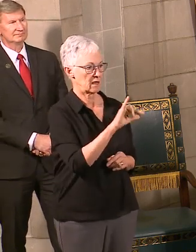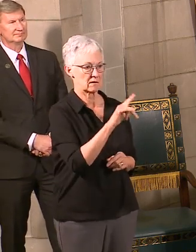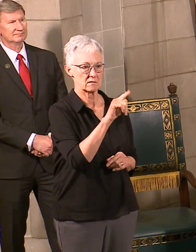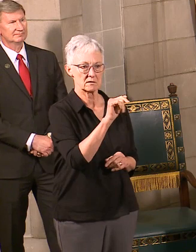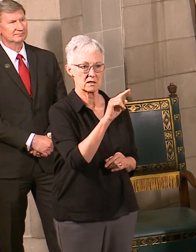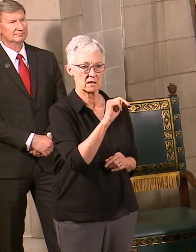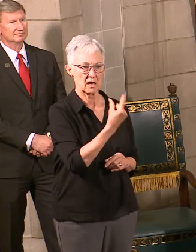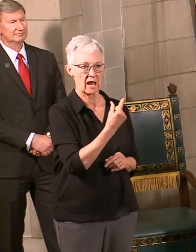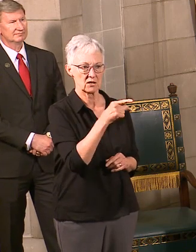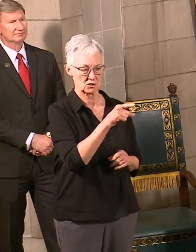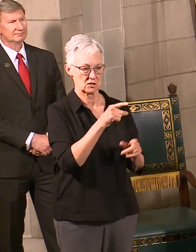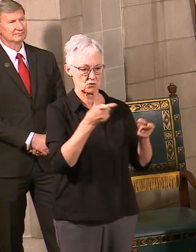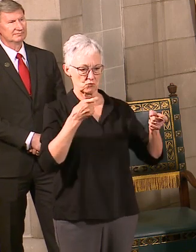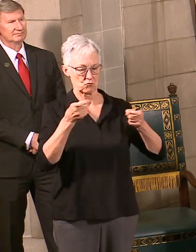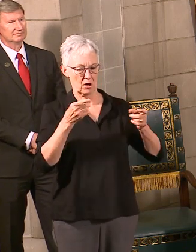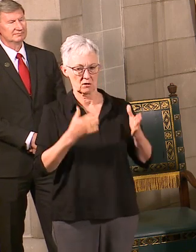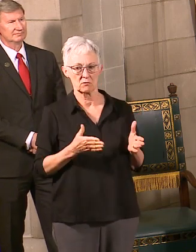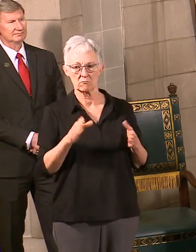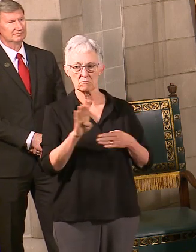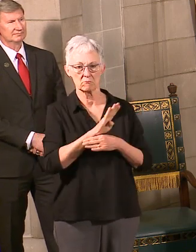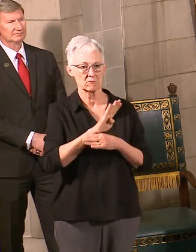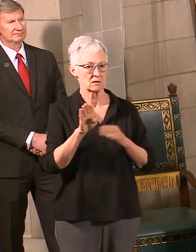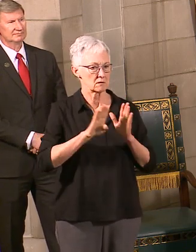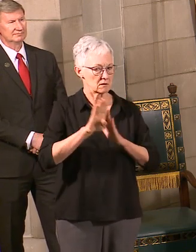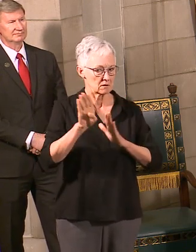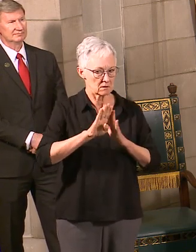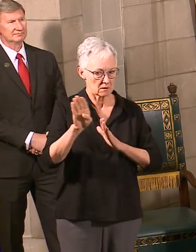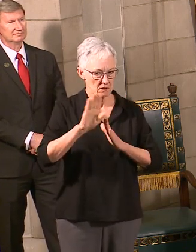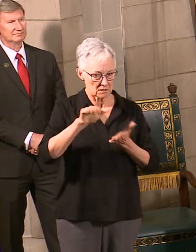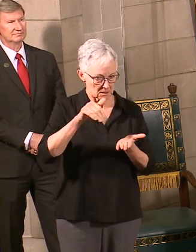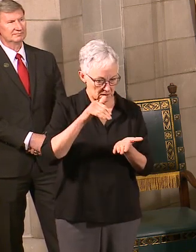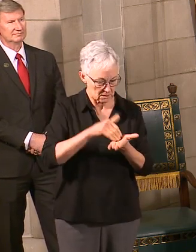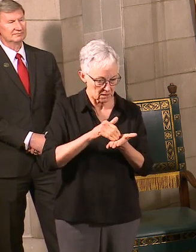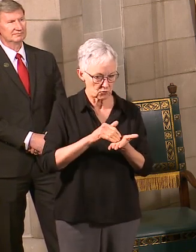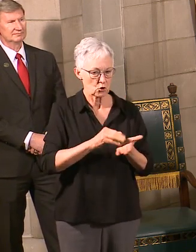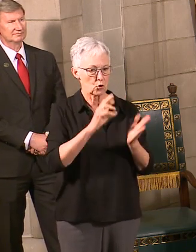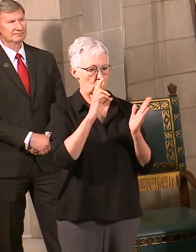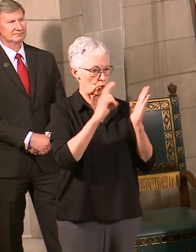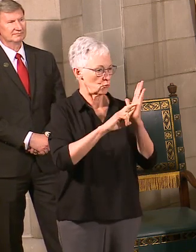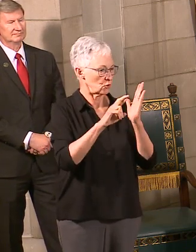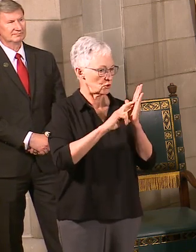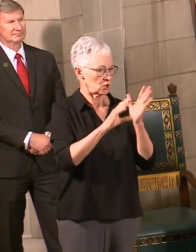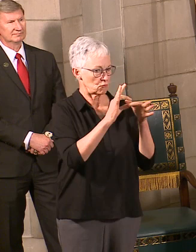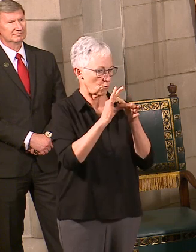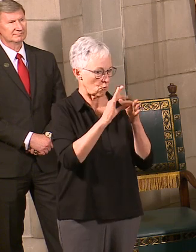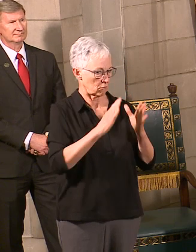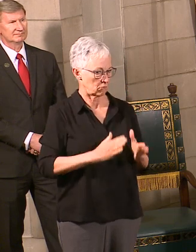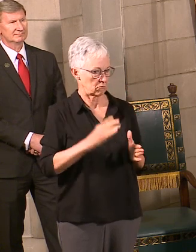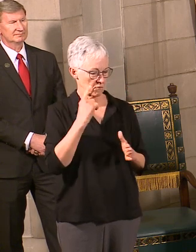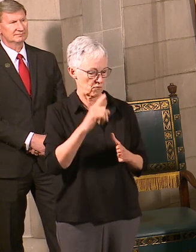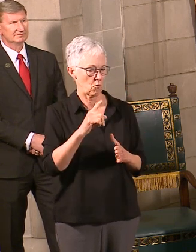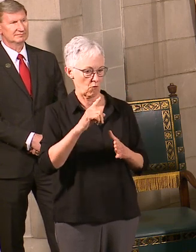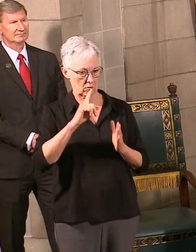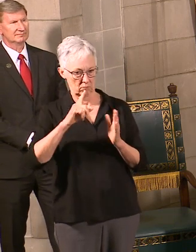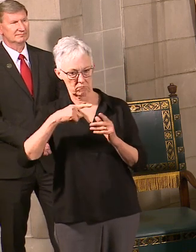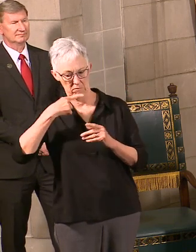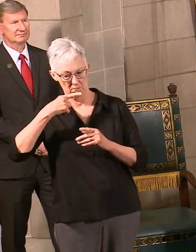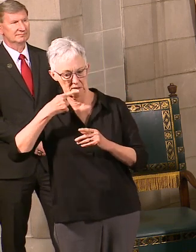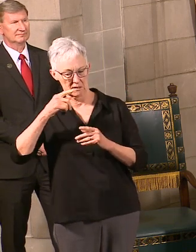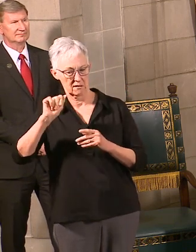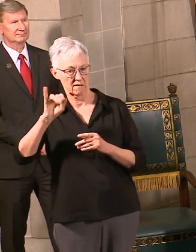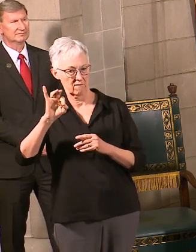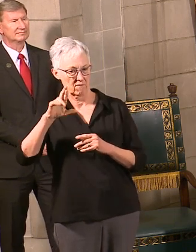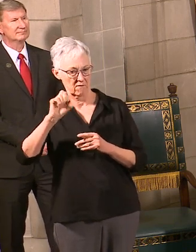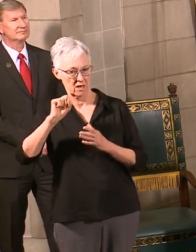Nebraska Business Development Center. Dr. David Rose, Research Coordinator, UNO Center for Public Affairs Research. Dr.